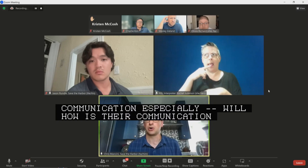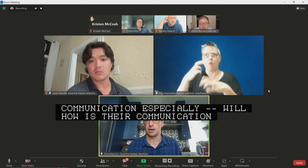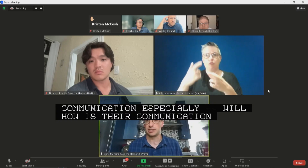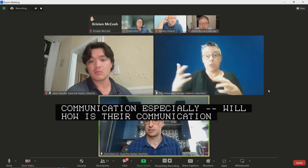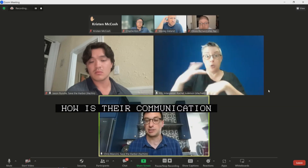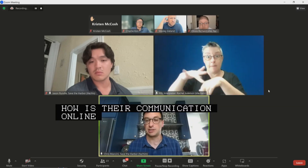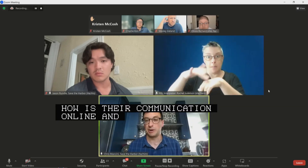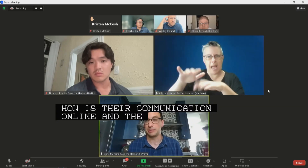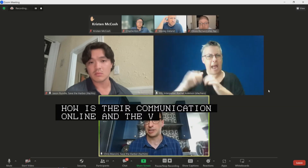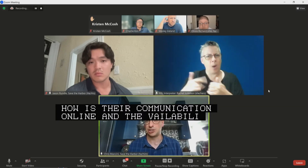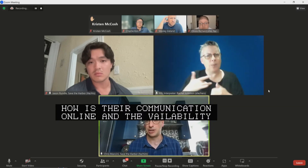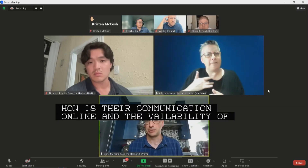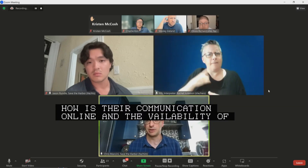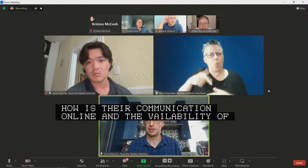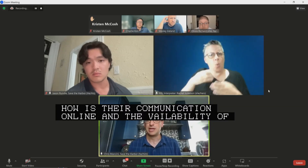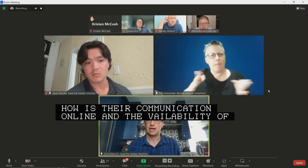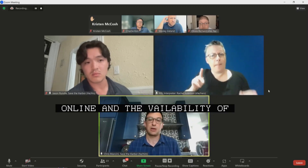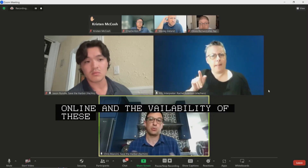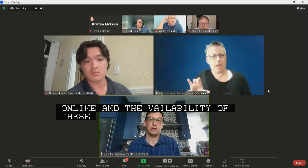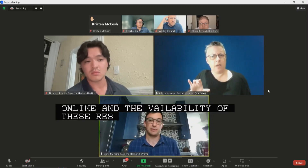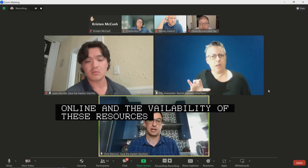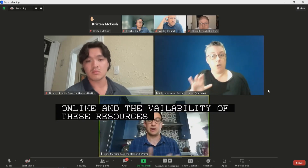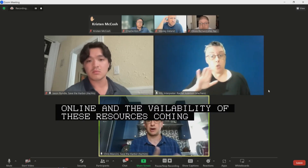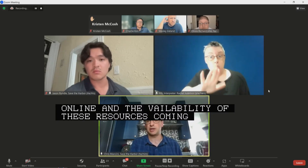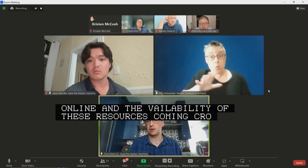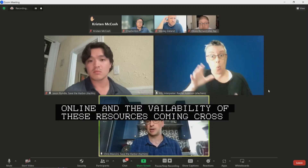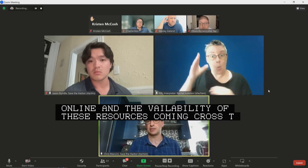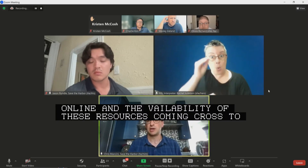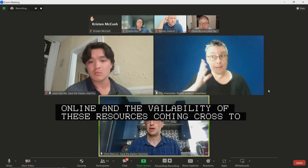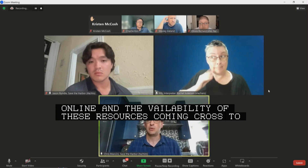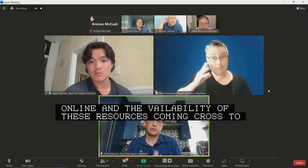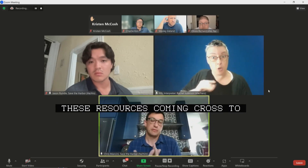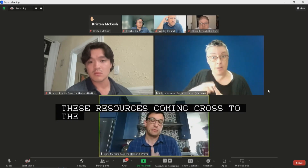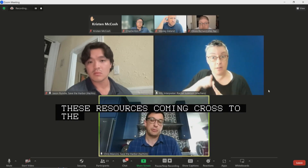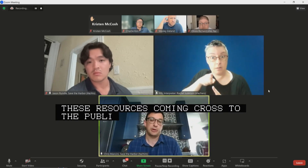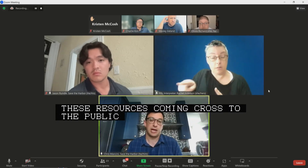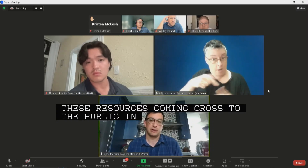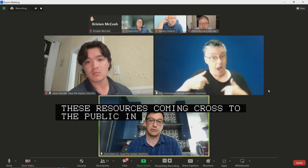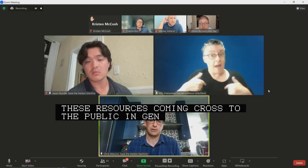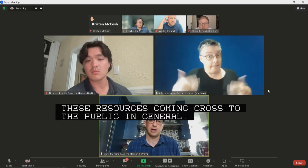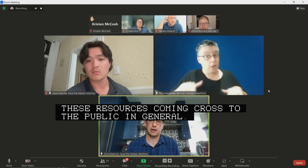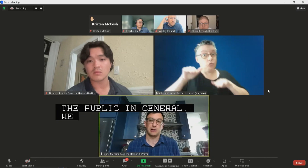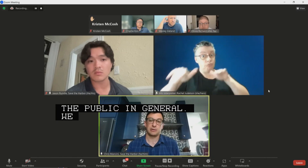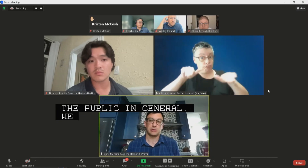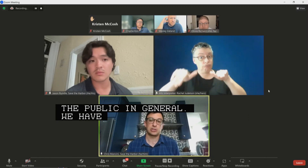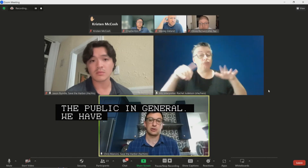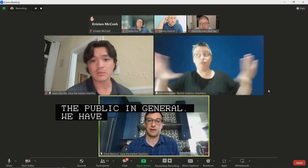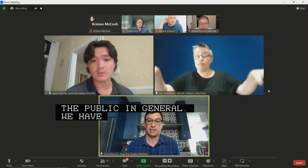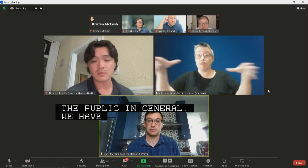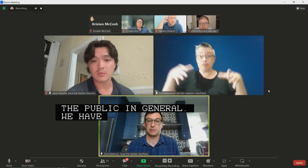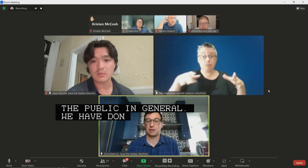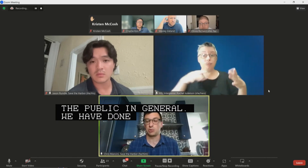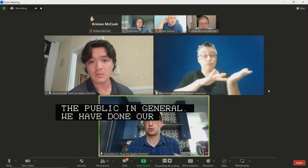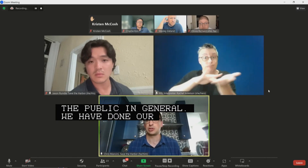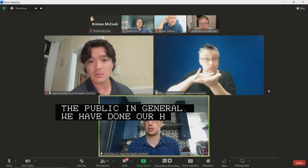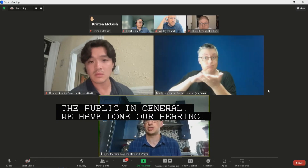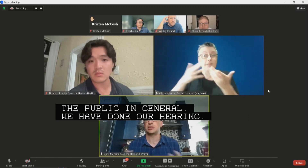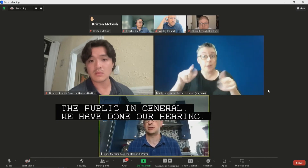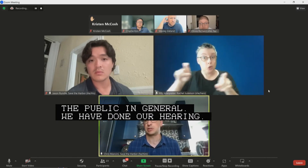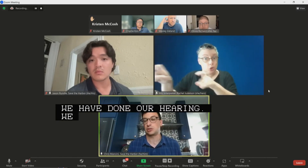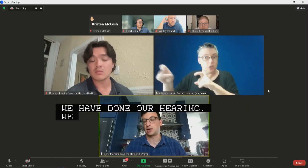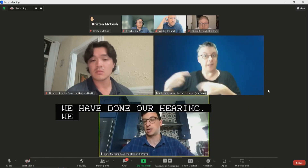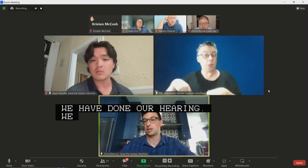coming across to the public in general? Again, we've done our hearings, we've put out surveys, but again, we're